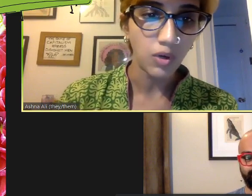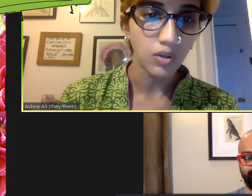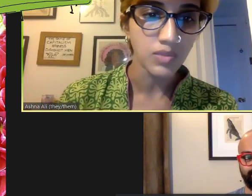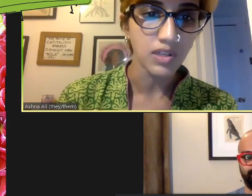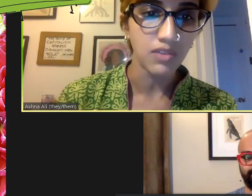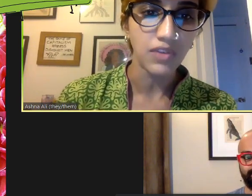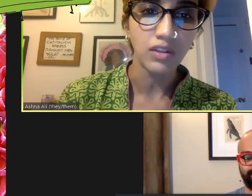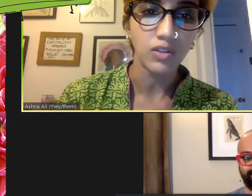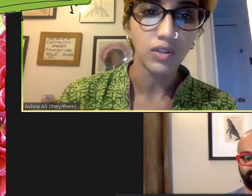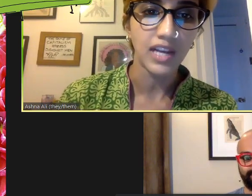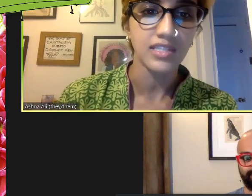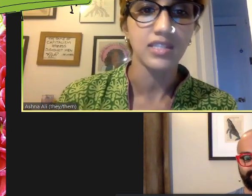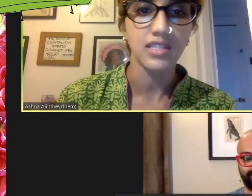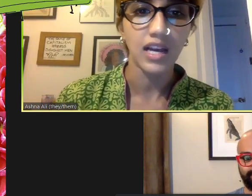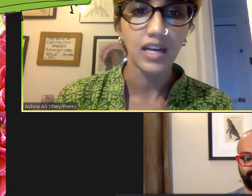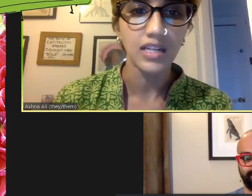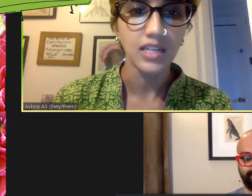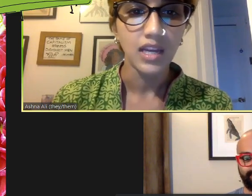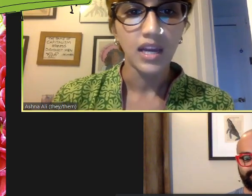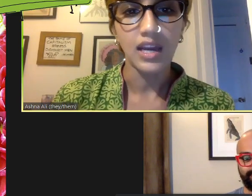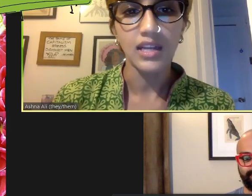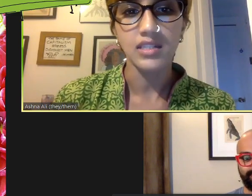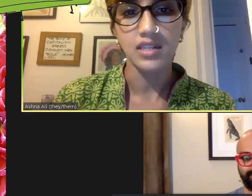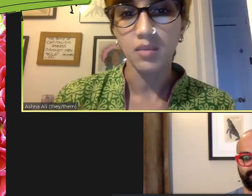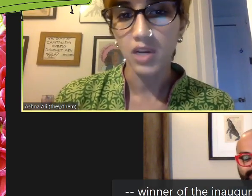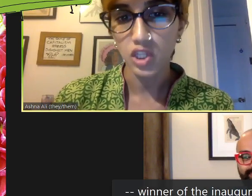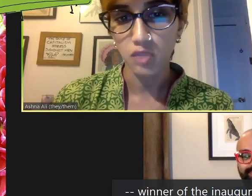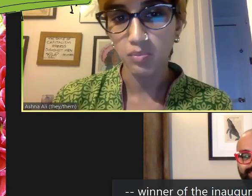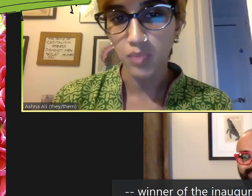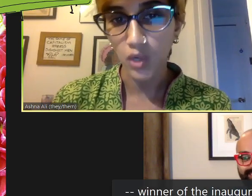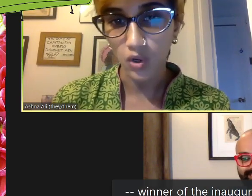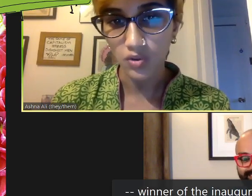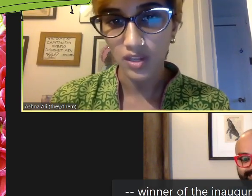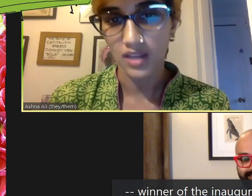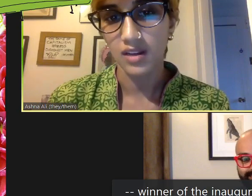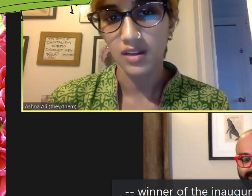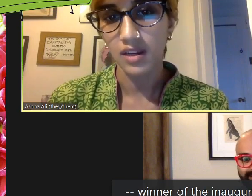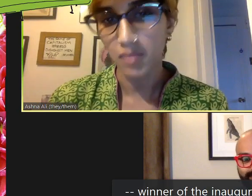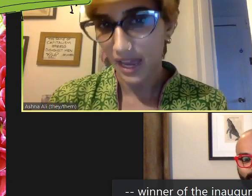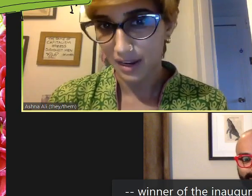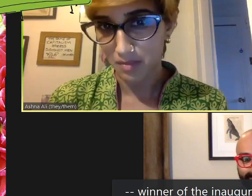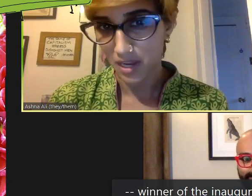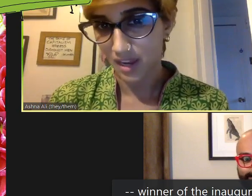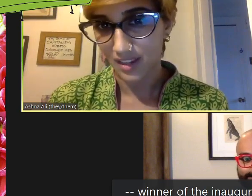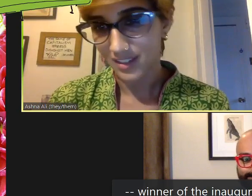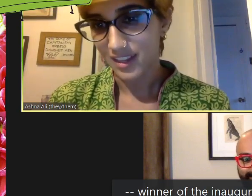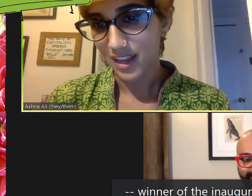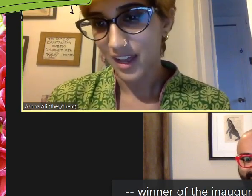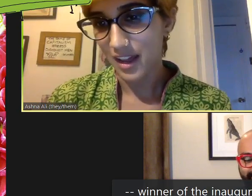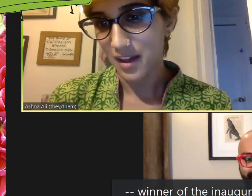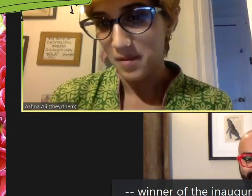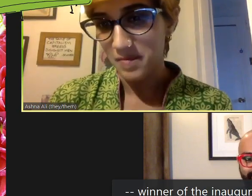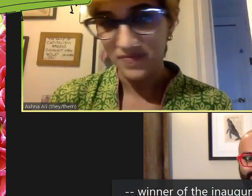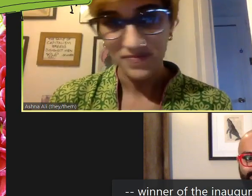Gajari Poems, A Veil You'll Cast Aside, and Namash Me Bone and Nabarai Me.